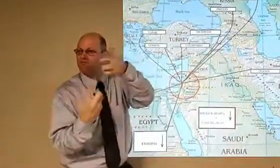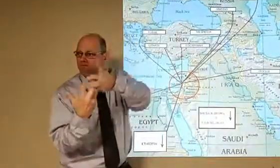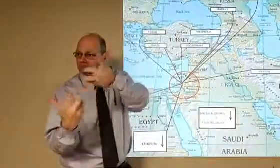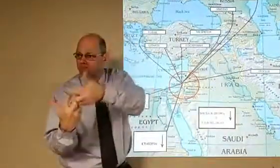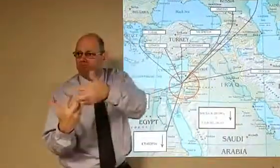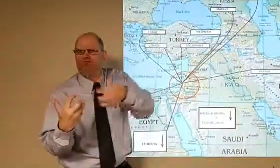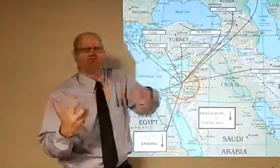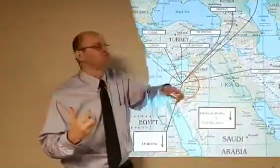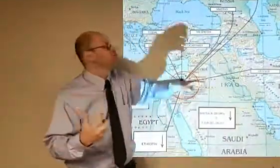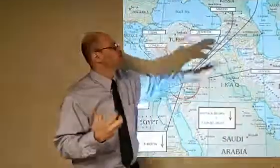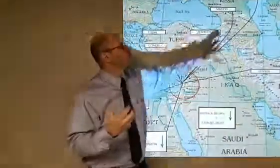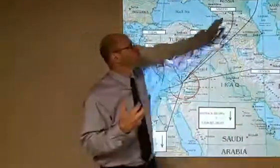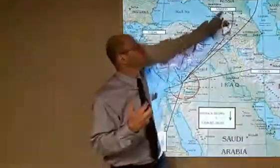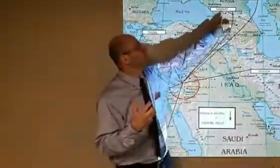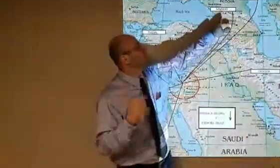and how the scriptures matched